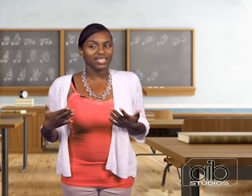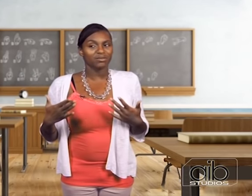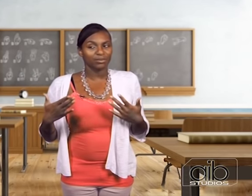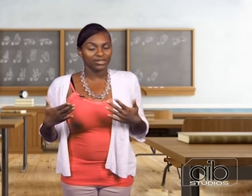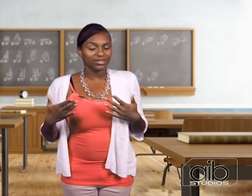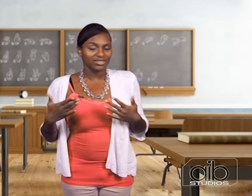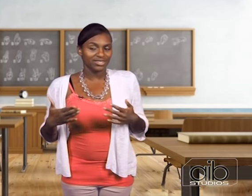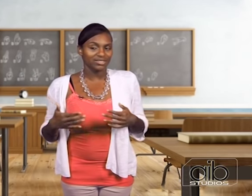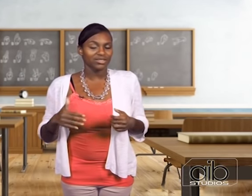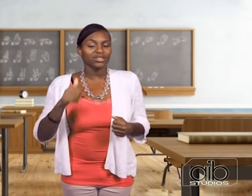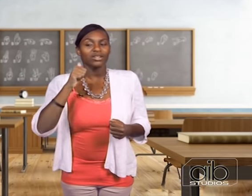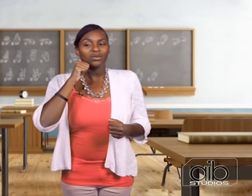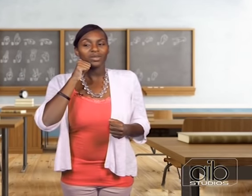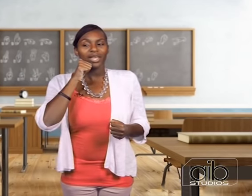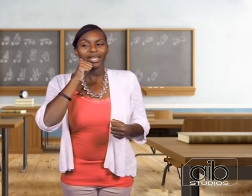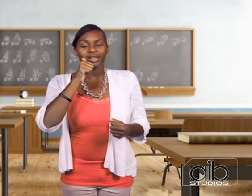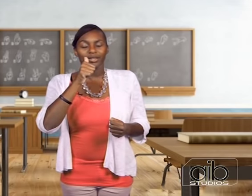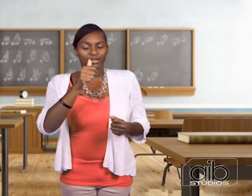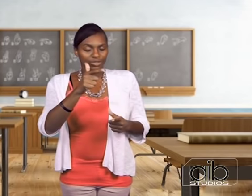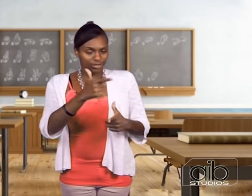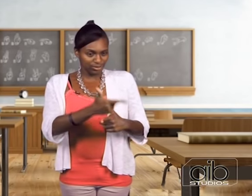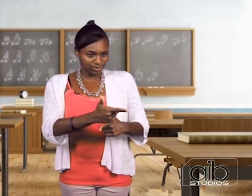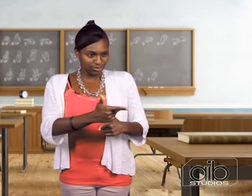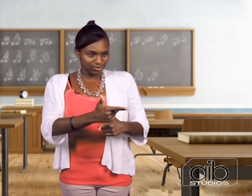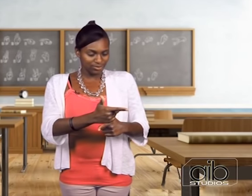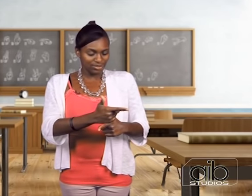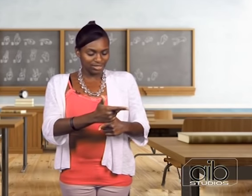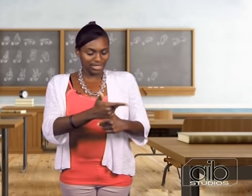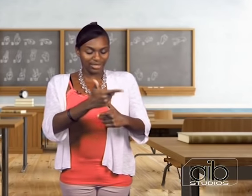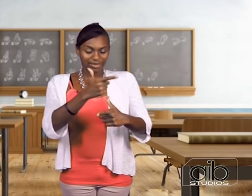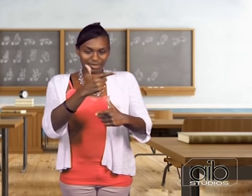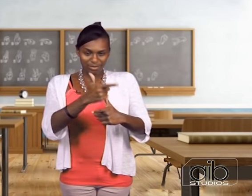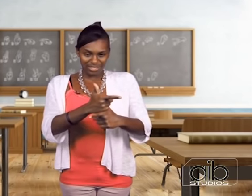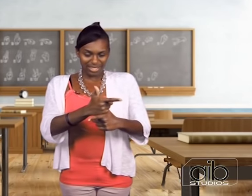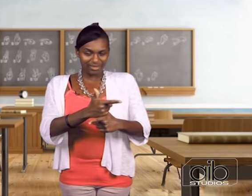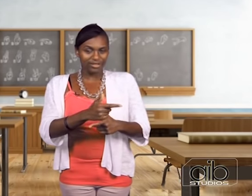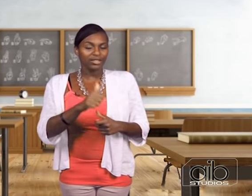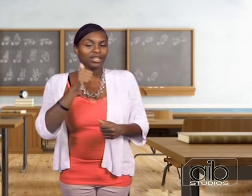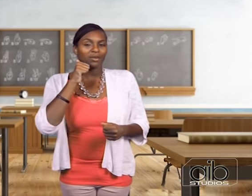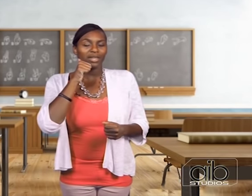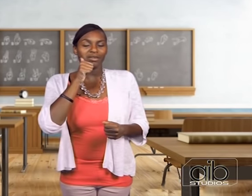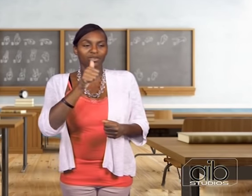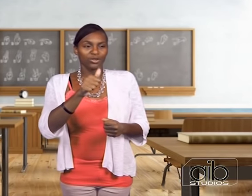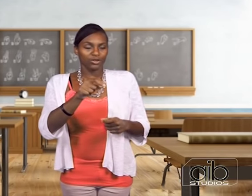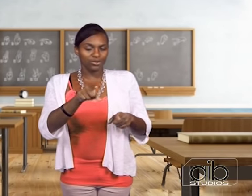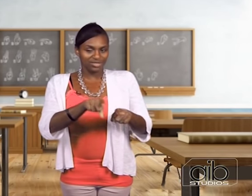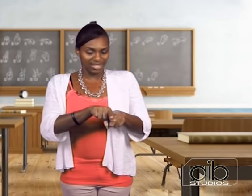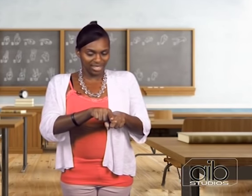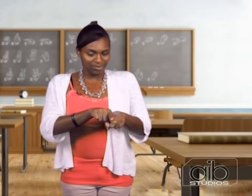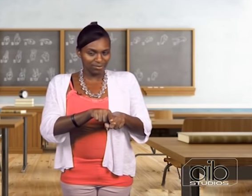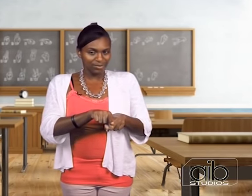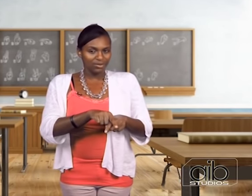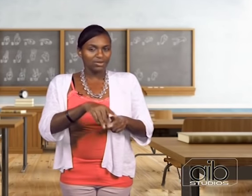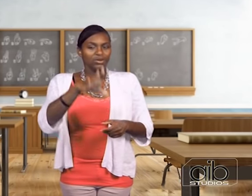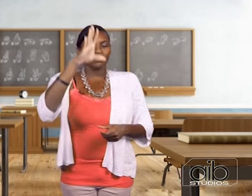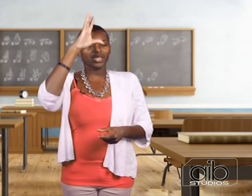saying brother and sister. We had girl and together, and we had girls same. We